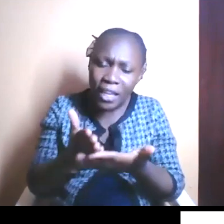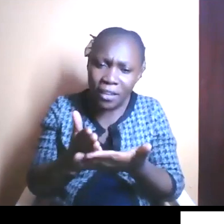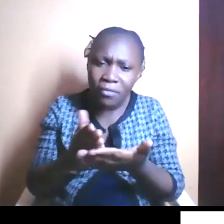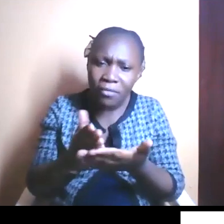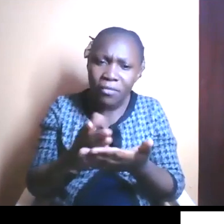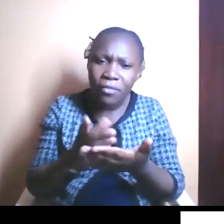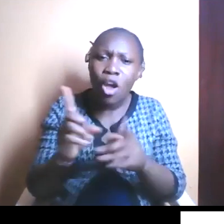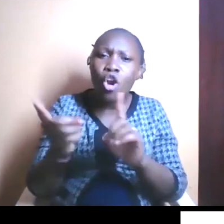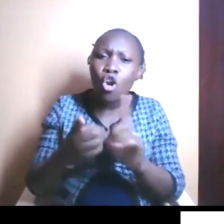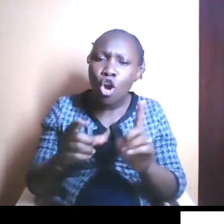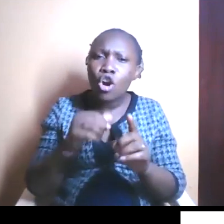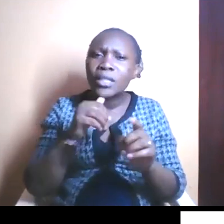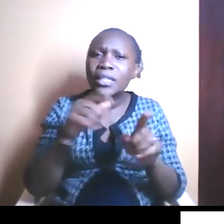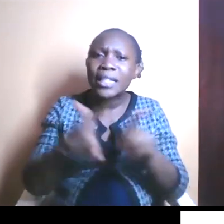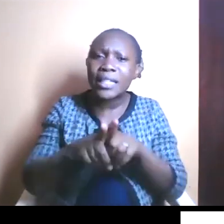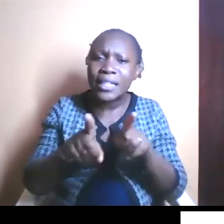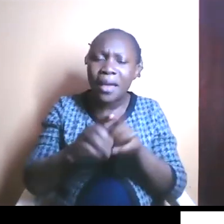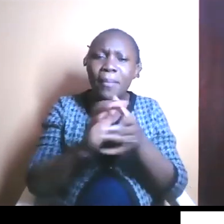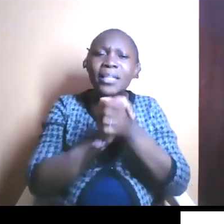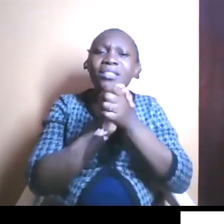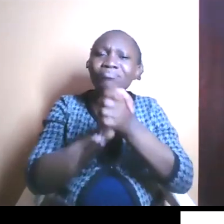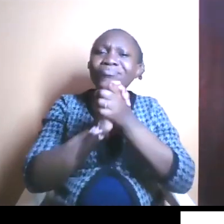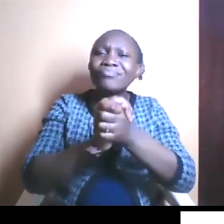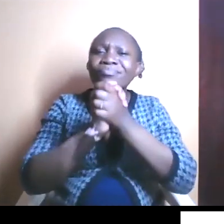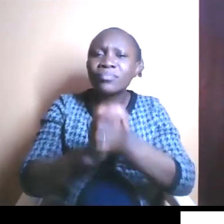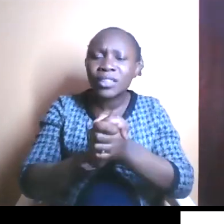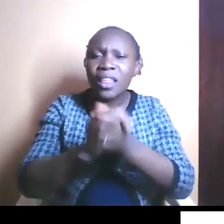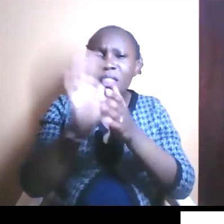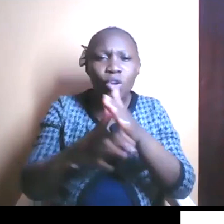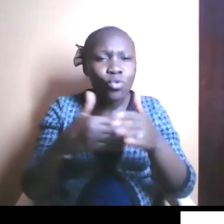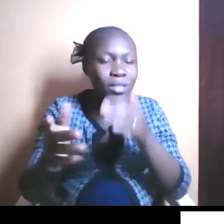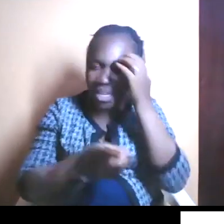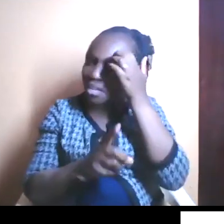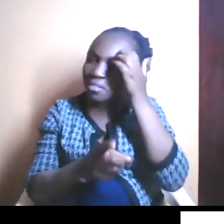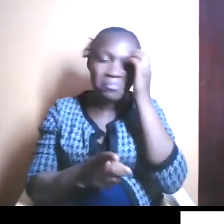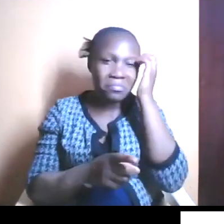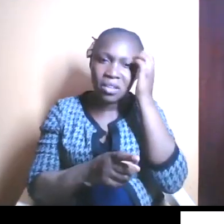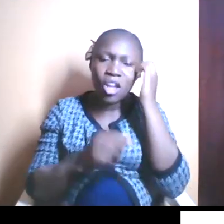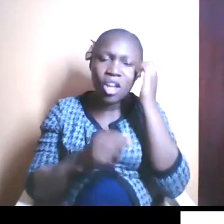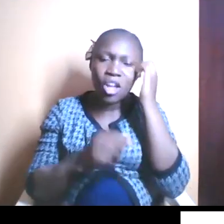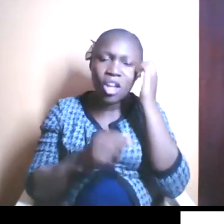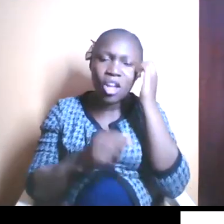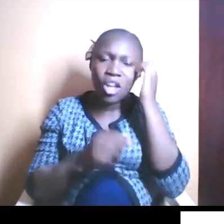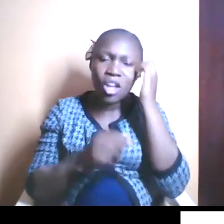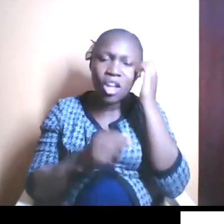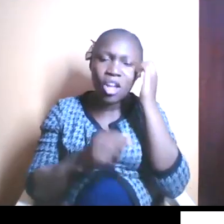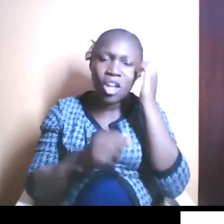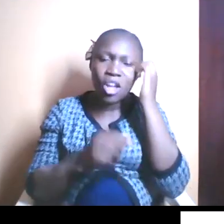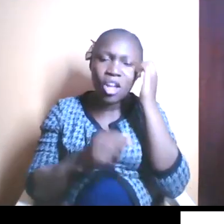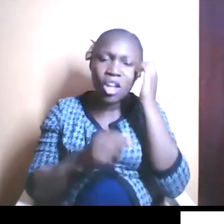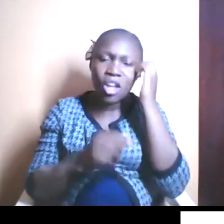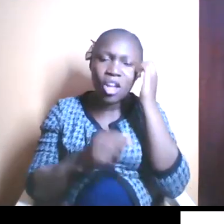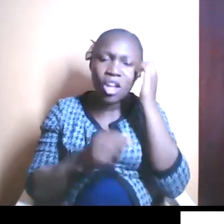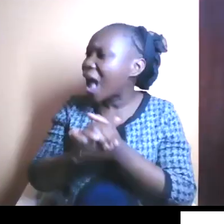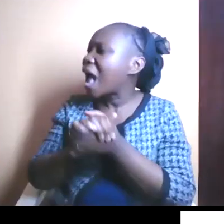and singing Kumbaya. It doesn't mean you always have to be in the space of the person who is offending you, but forgiving them is